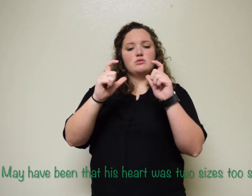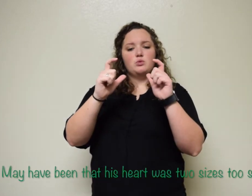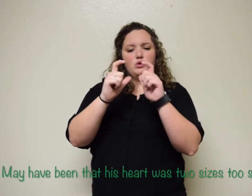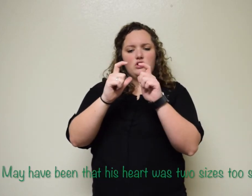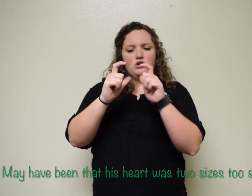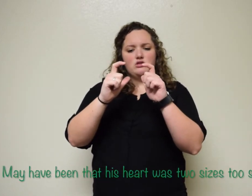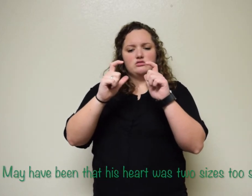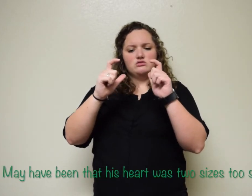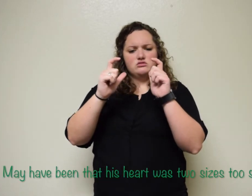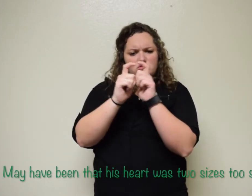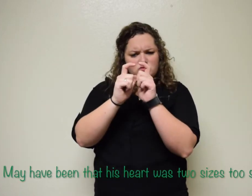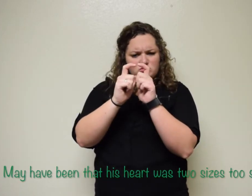sizes too small.